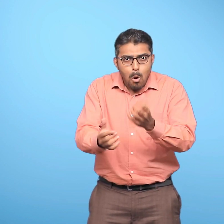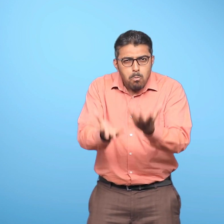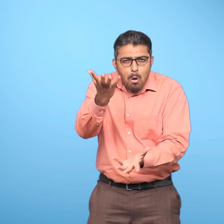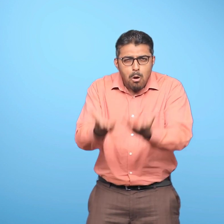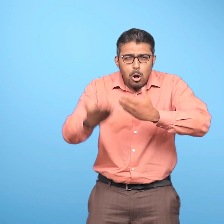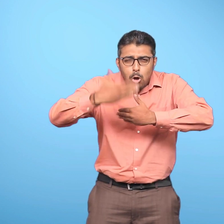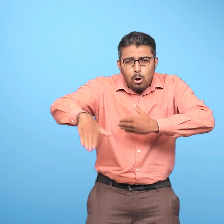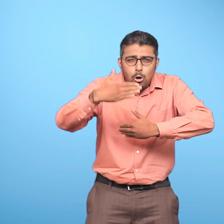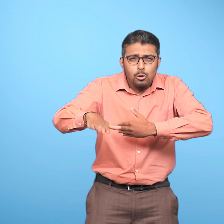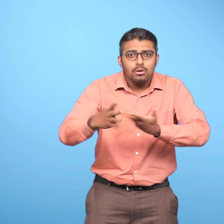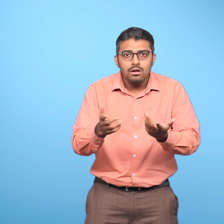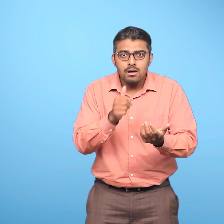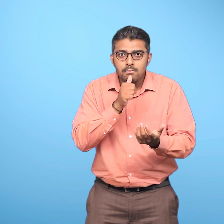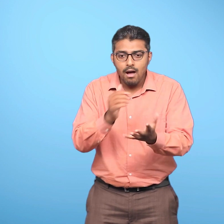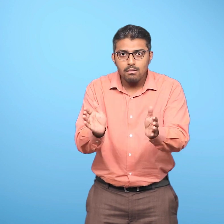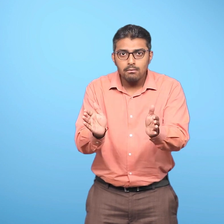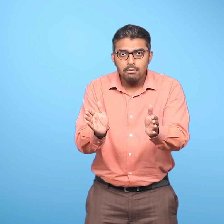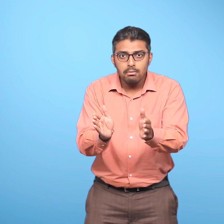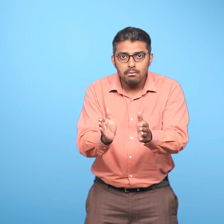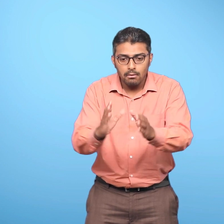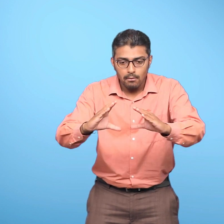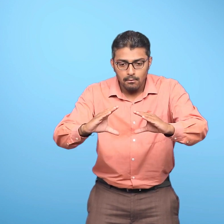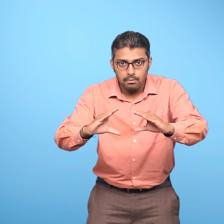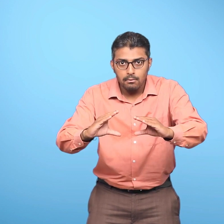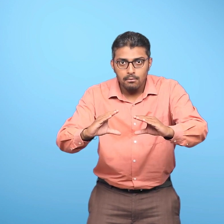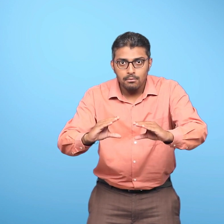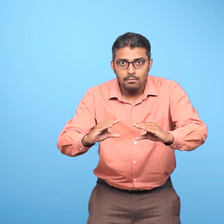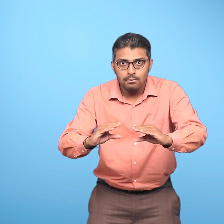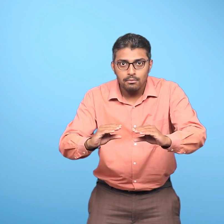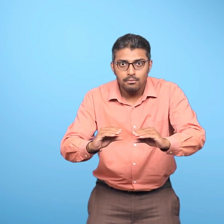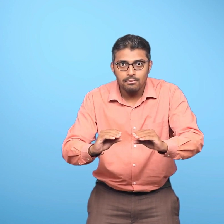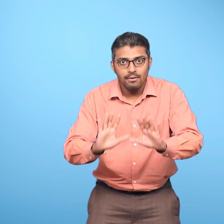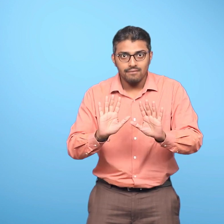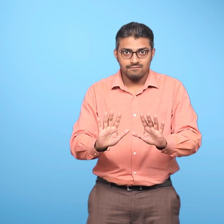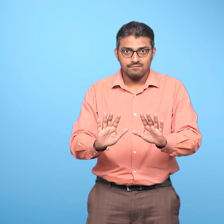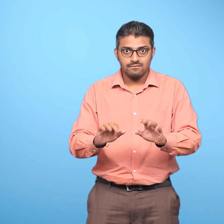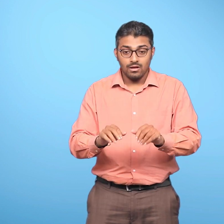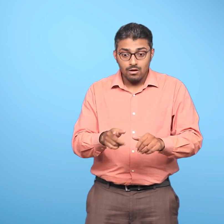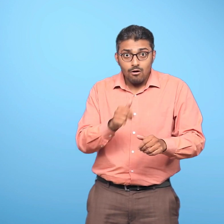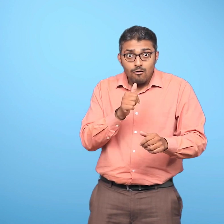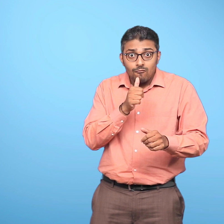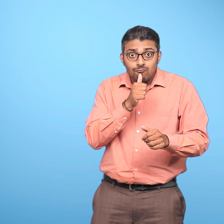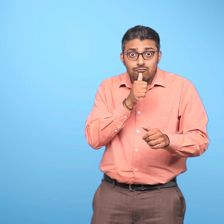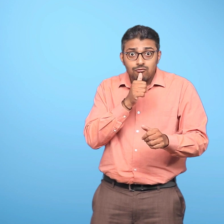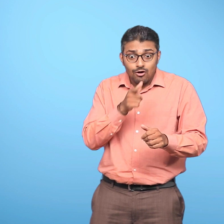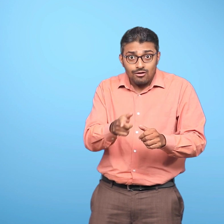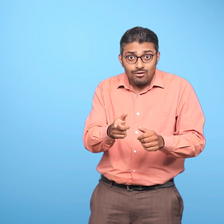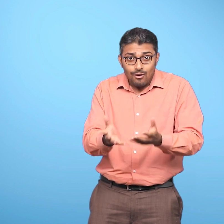If we continue to heat further, the quantity of water in the pan begins to decrease. The water